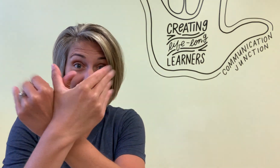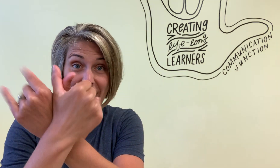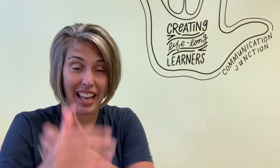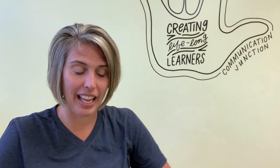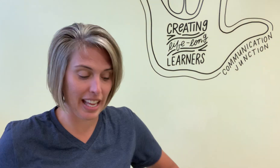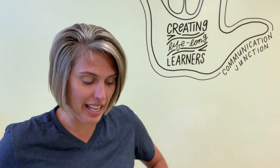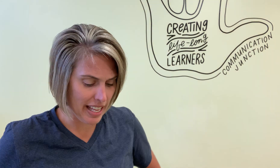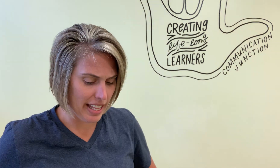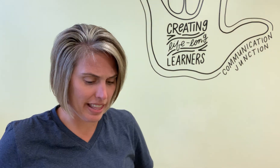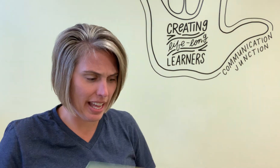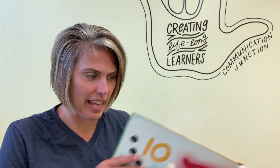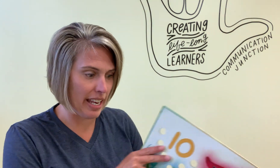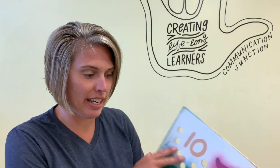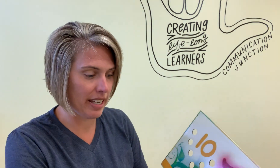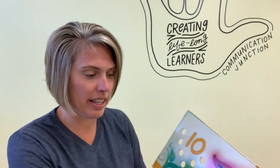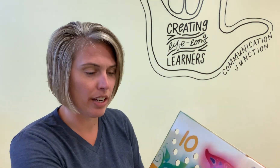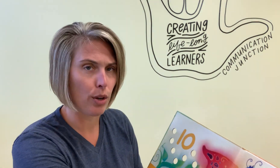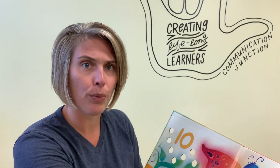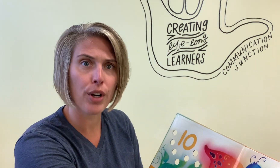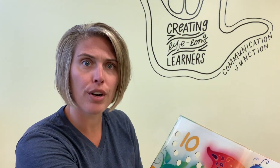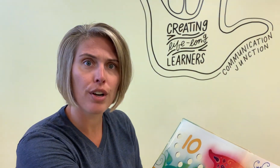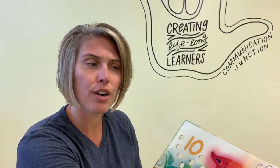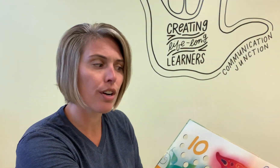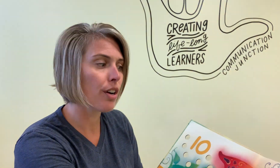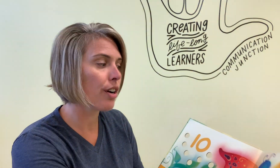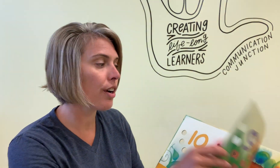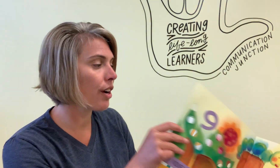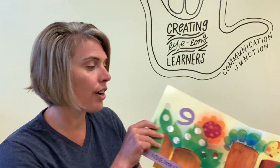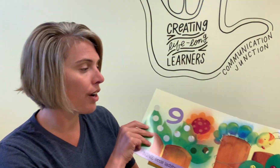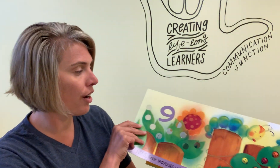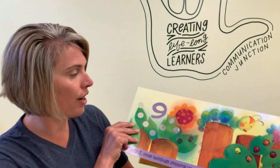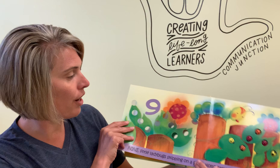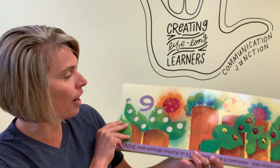Butterfly. Then there were